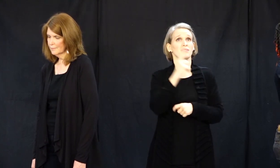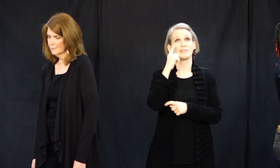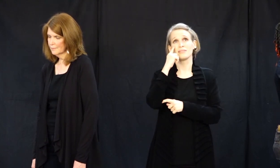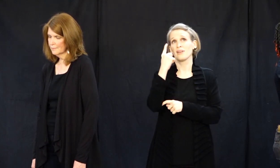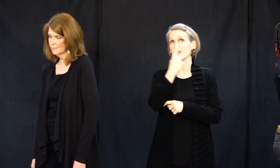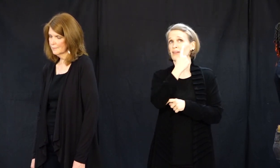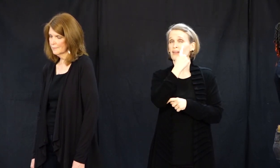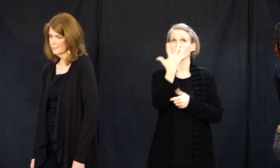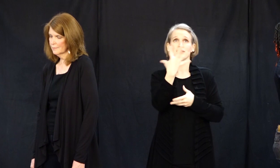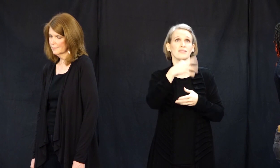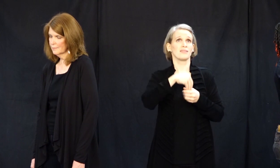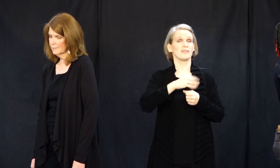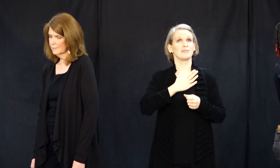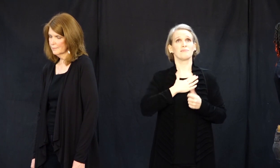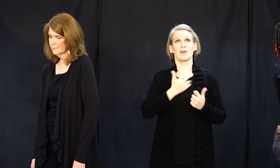eyes in my life.